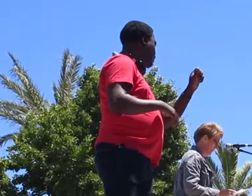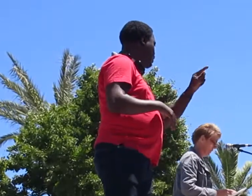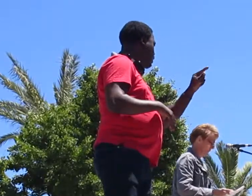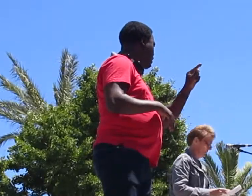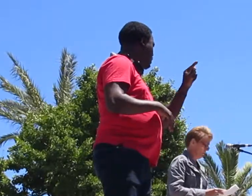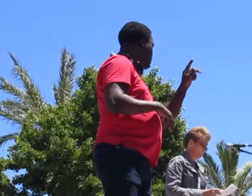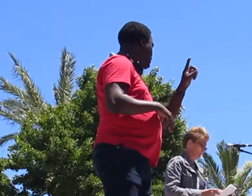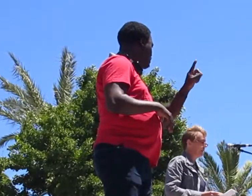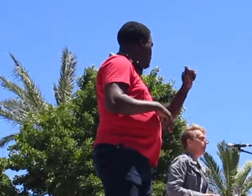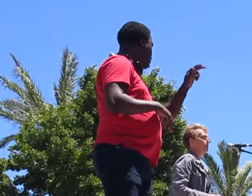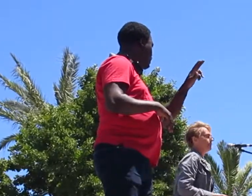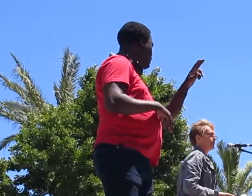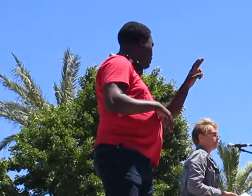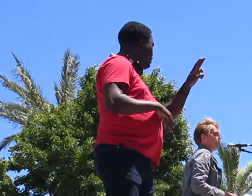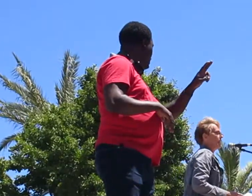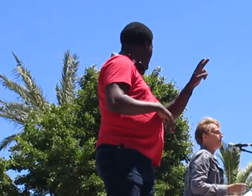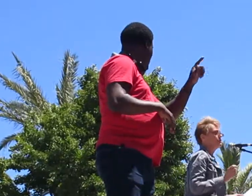ours.